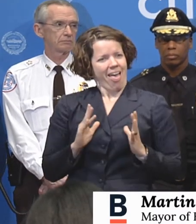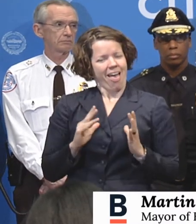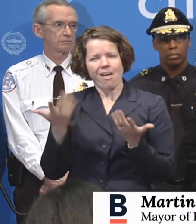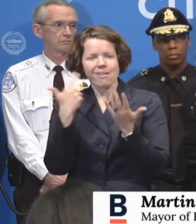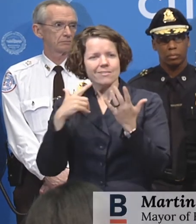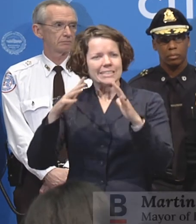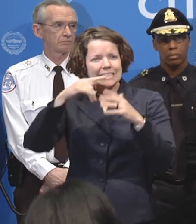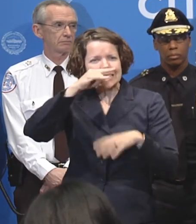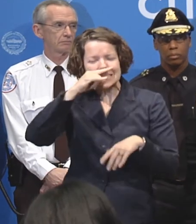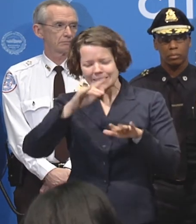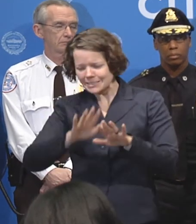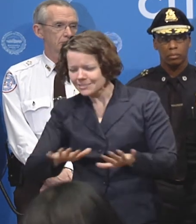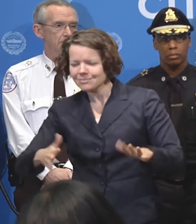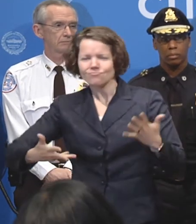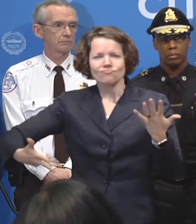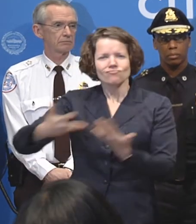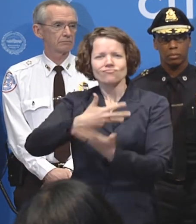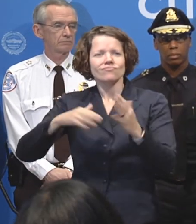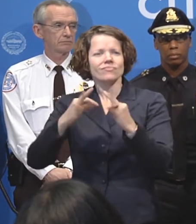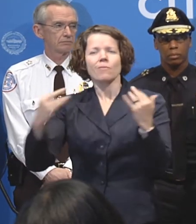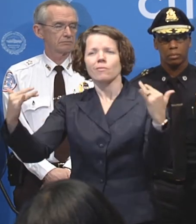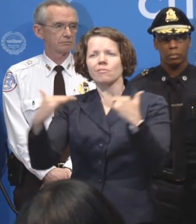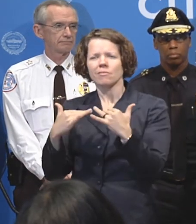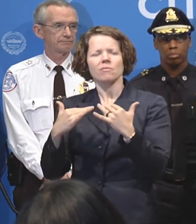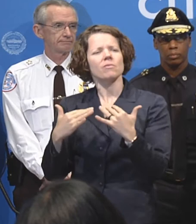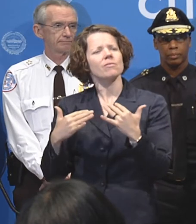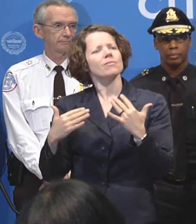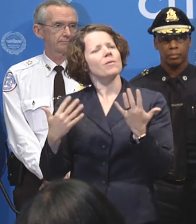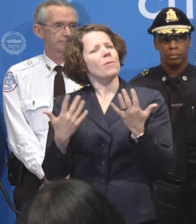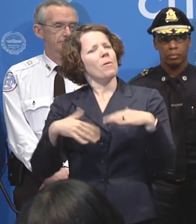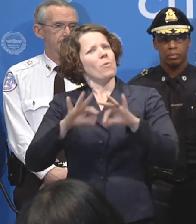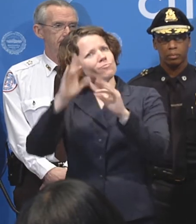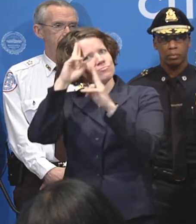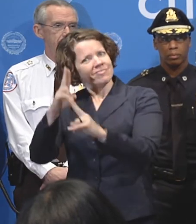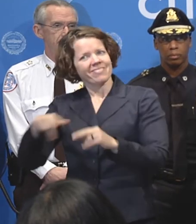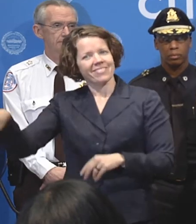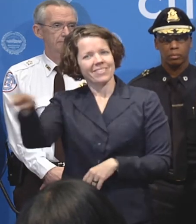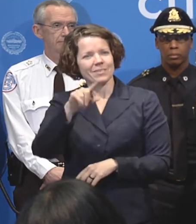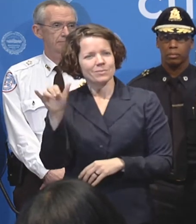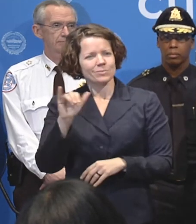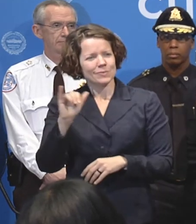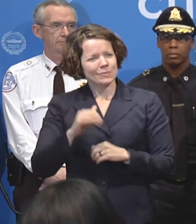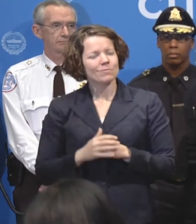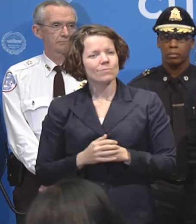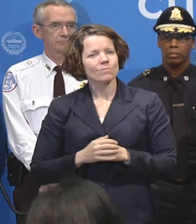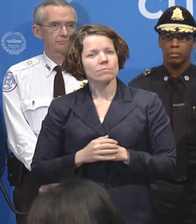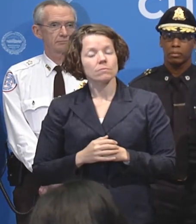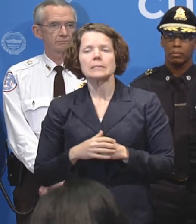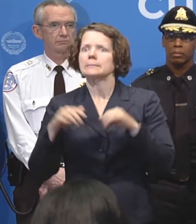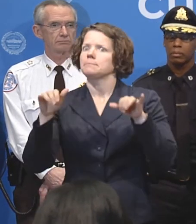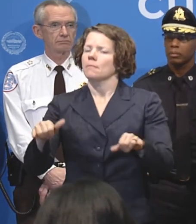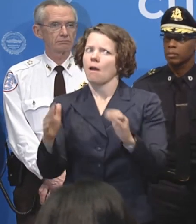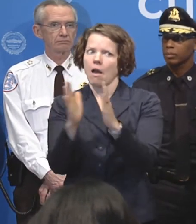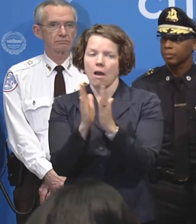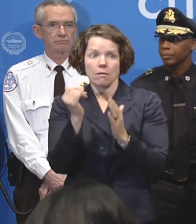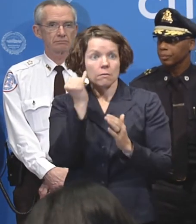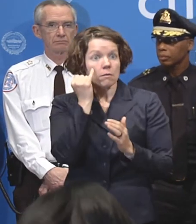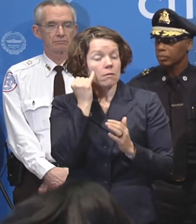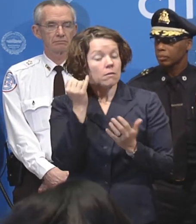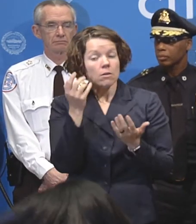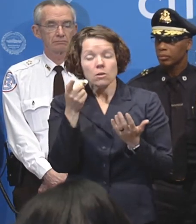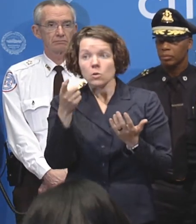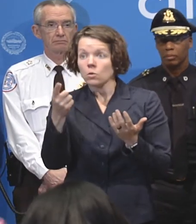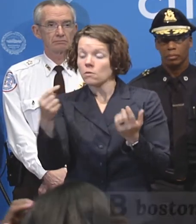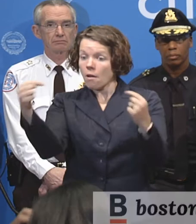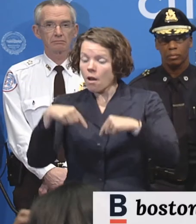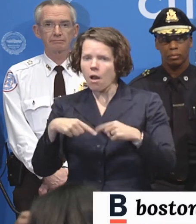kids experiencing an unpleasant situation. As always, we're asking people, if you see something out of the ordinary, say something,